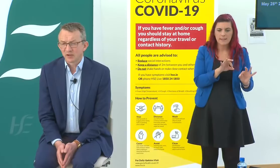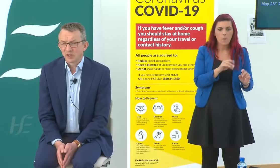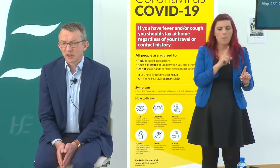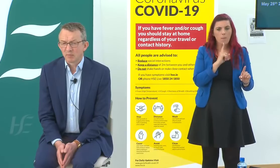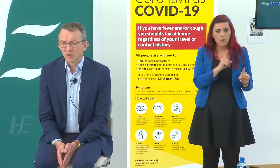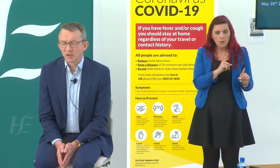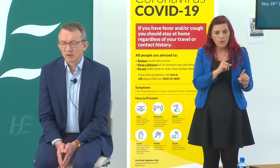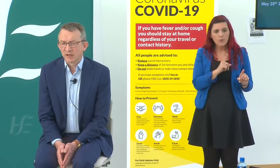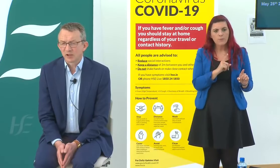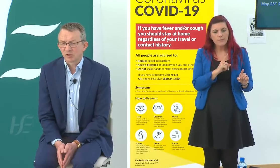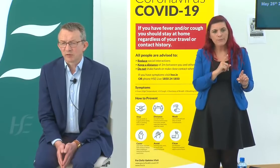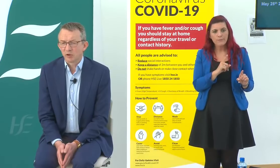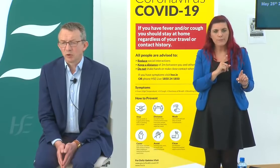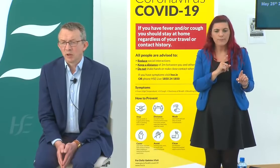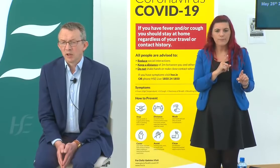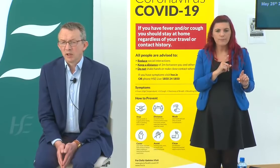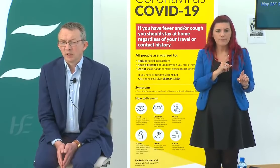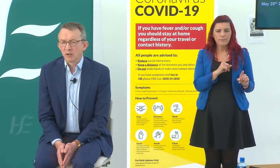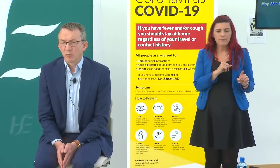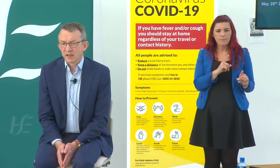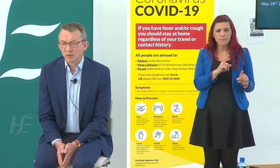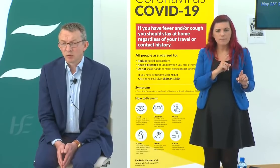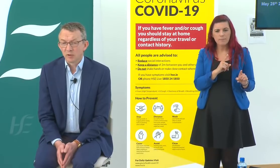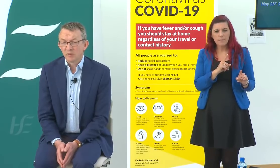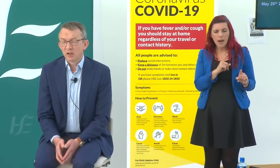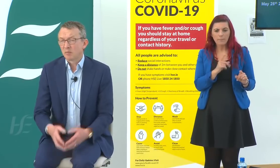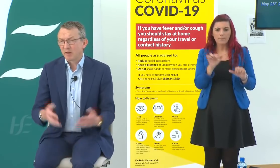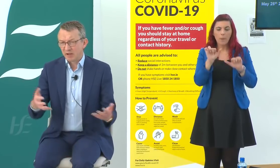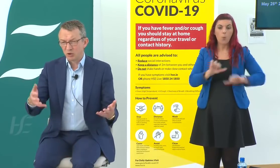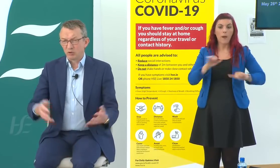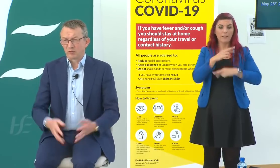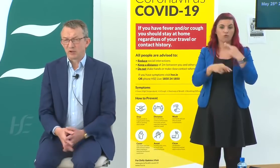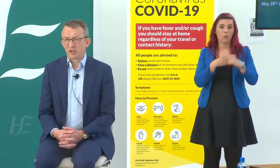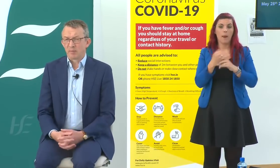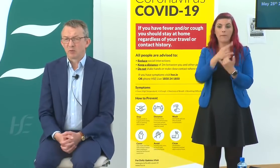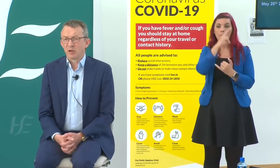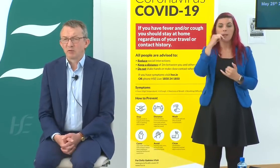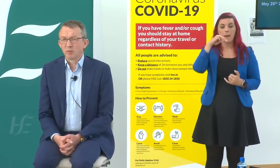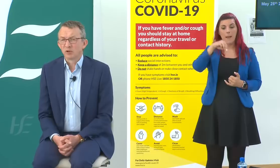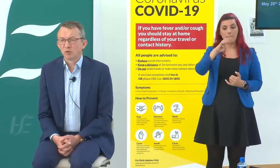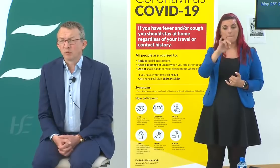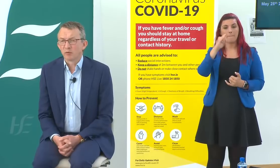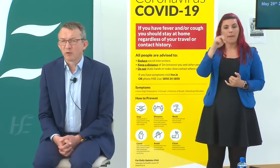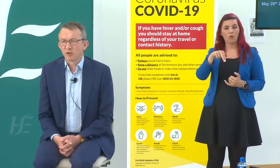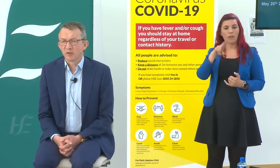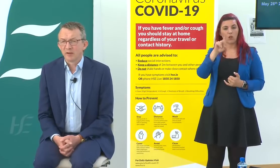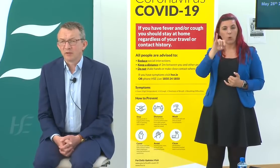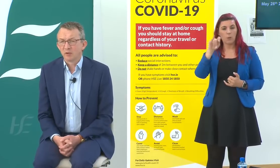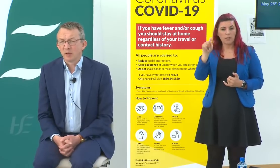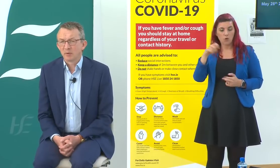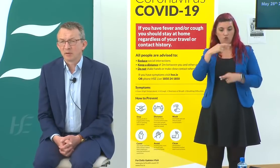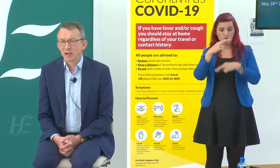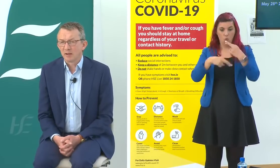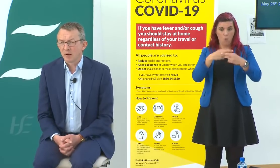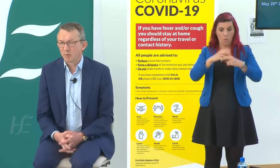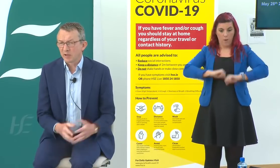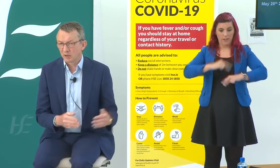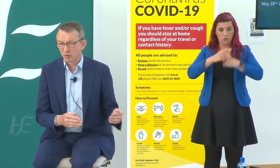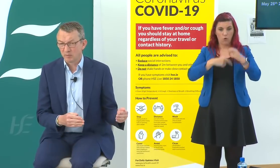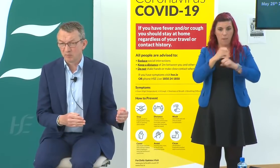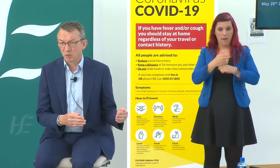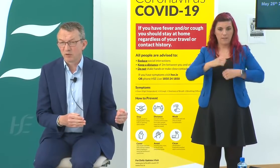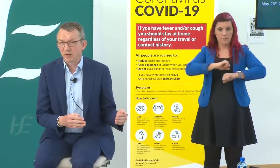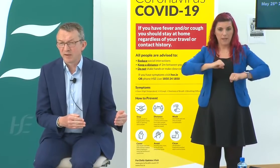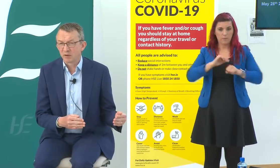fact is, to illustrate for you, the waiting room, even in the Marion unit, for example, the waiting room has room for 45, 50 people. Now we